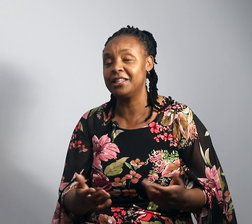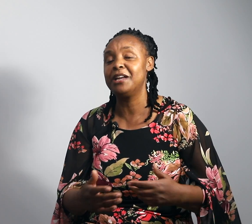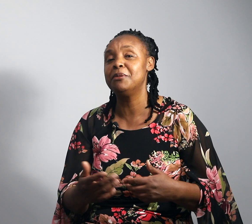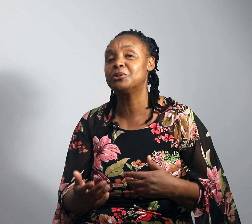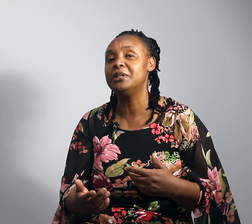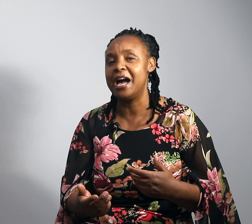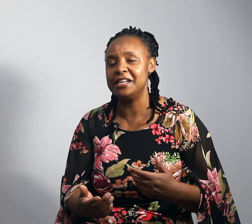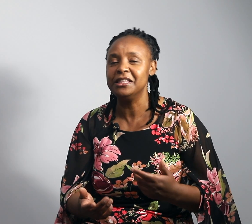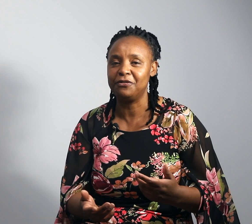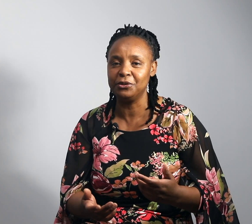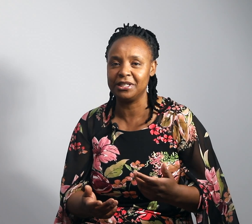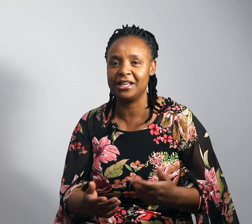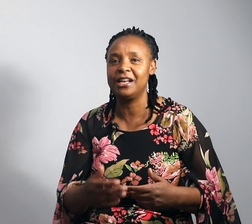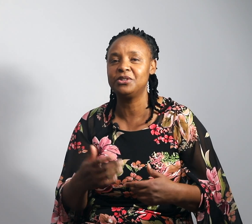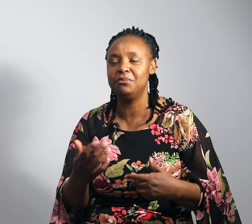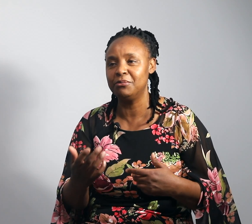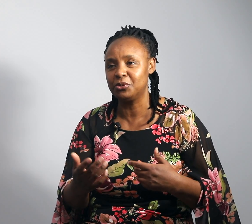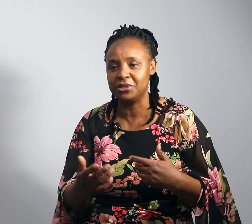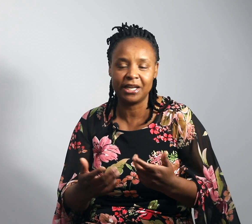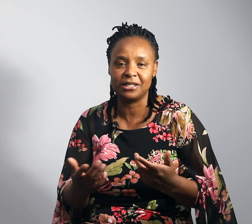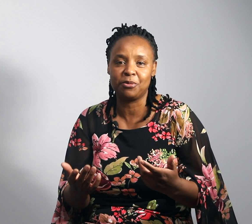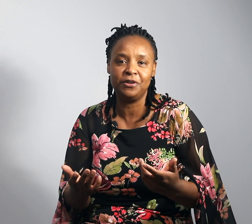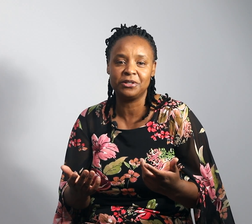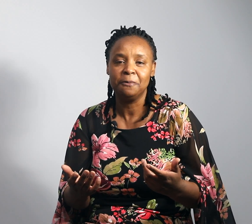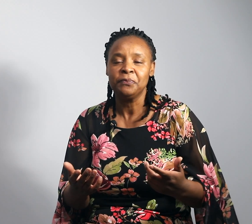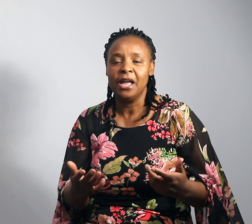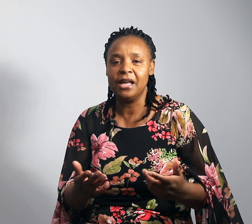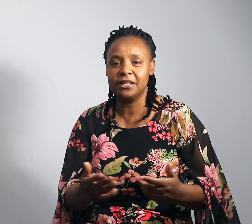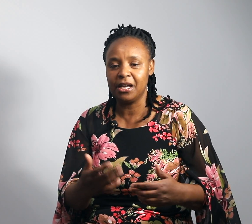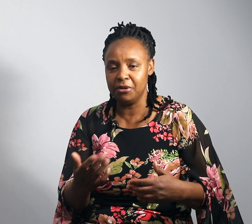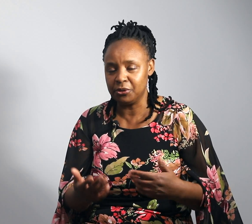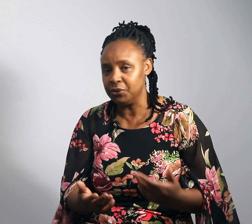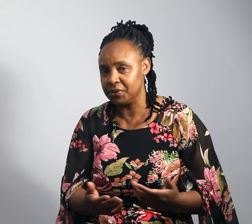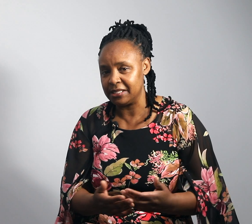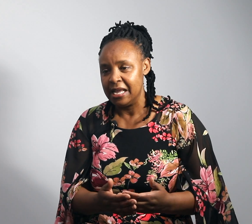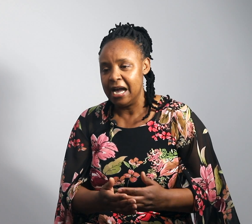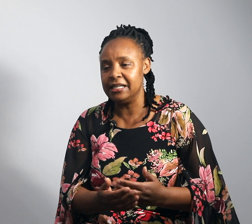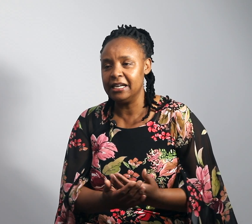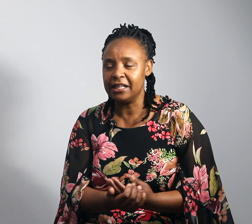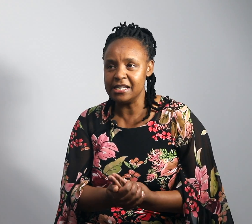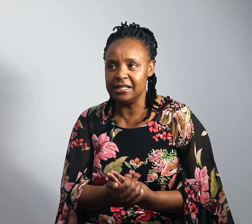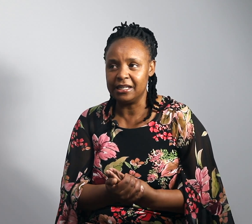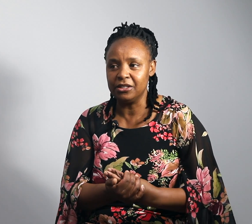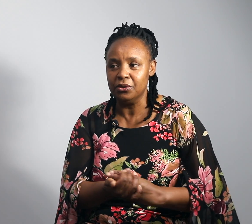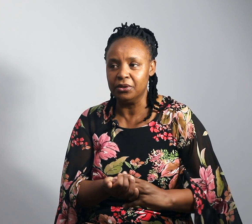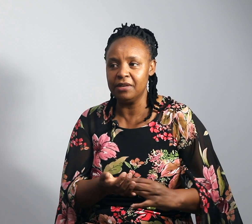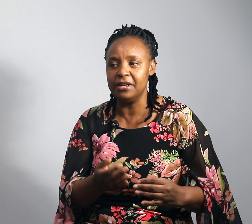can be able to learn in the future. They can actually be able to take it as a profession, and they can be able to use it. And another thing is that, even if